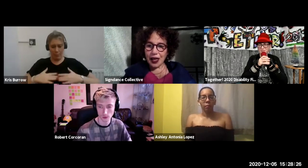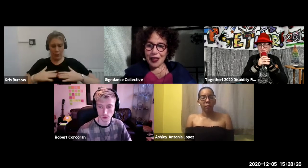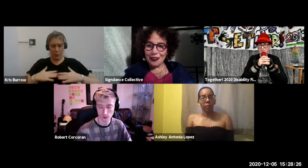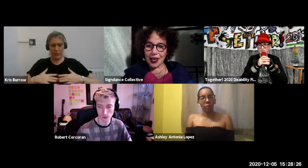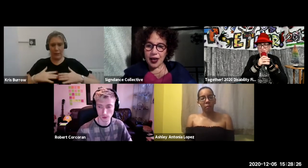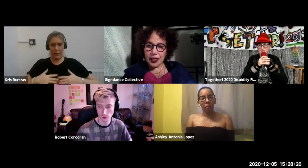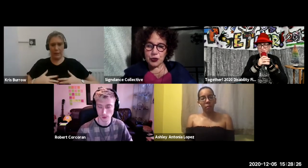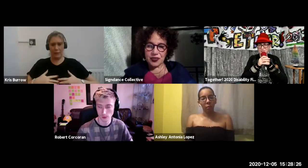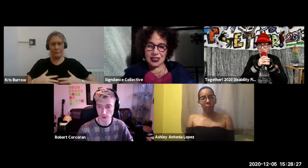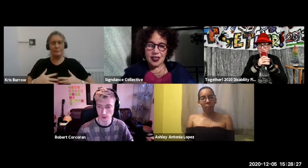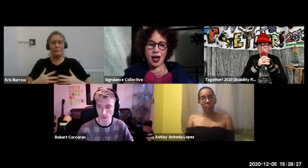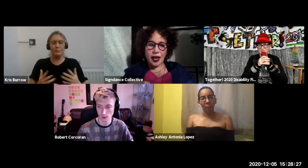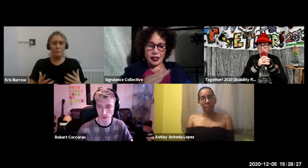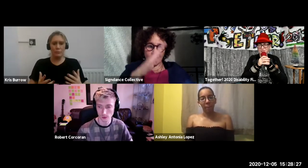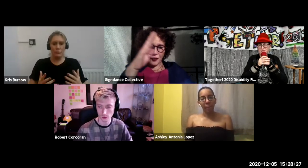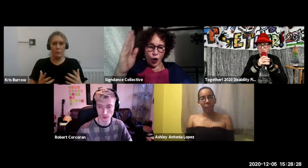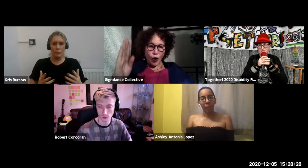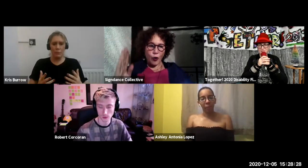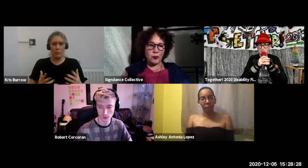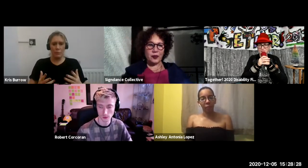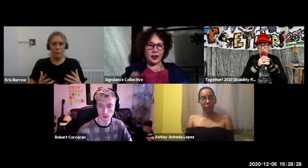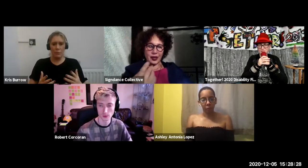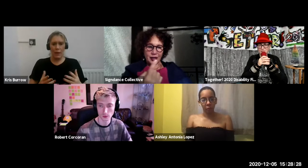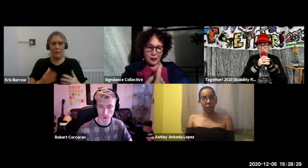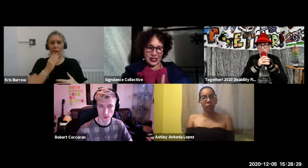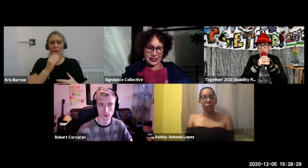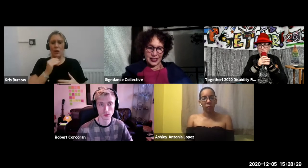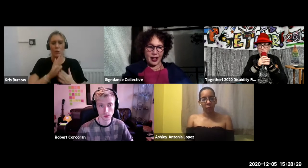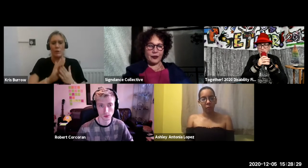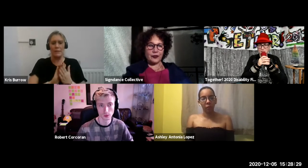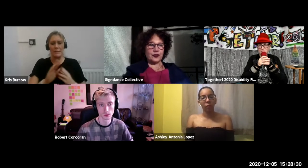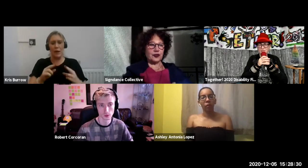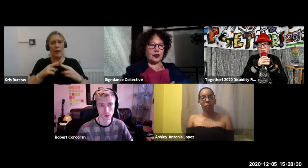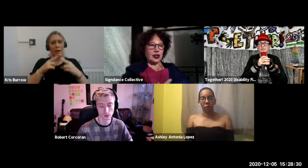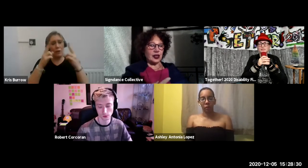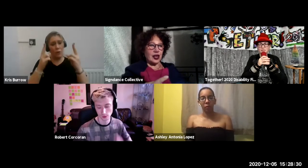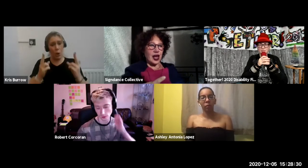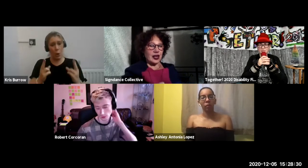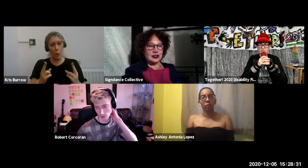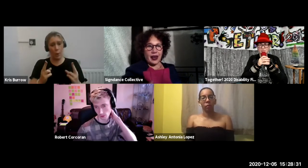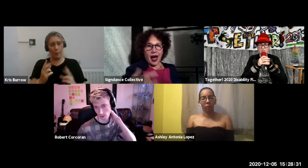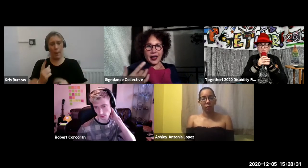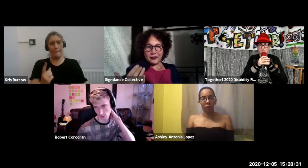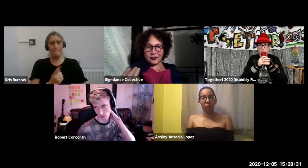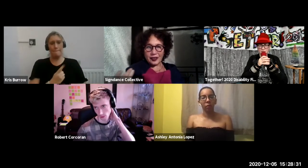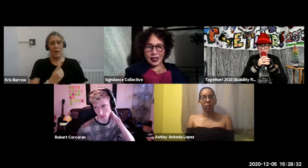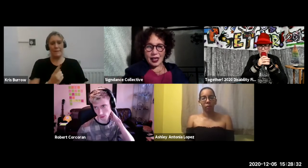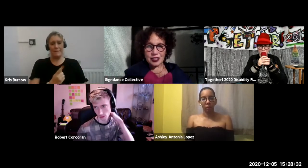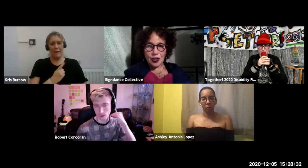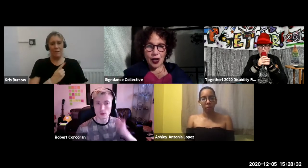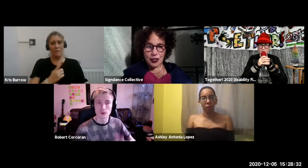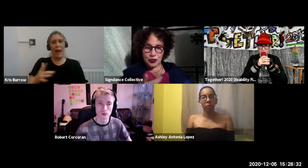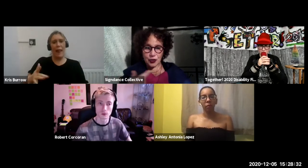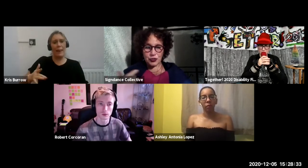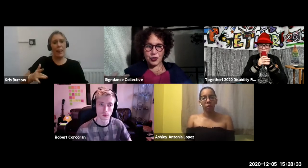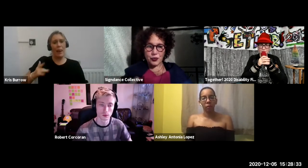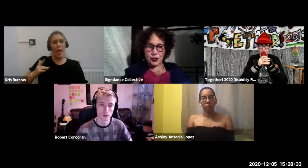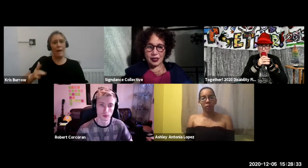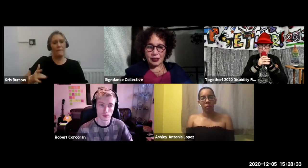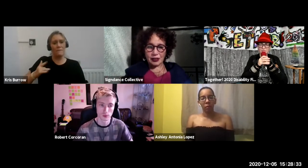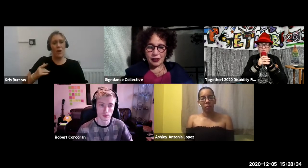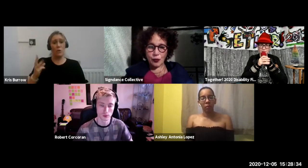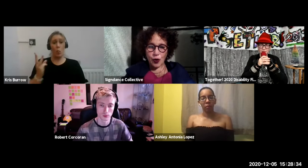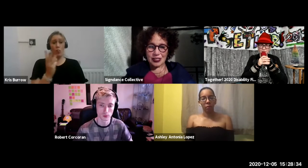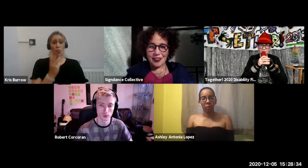and then I used the signing of home, myself, and life. And so I use those